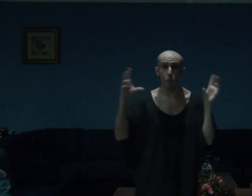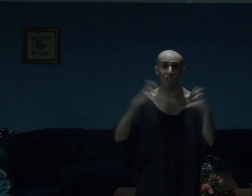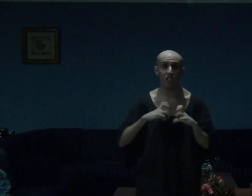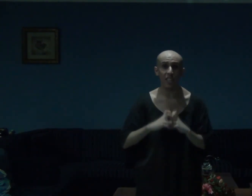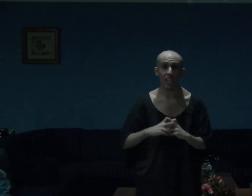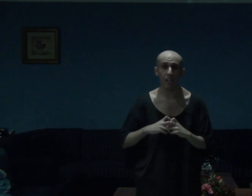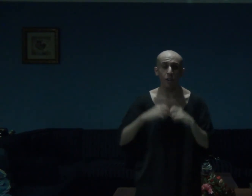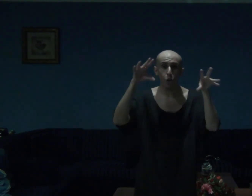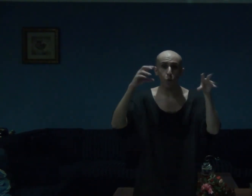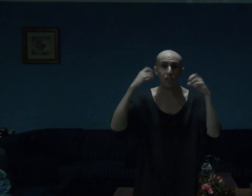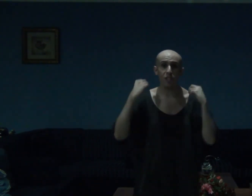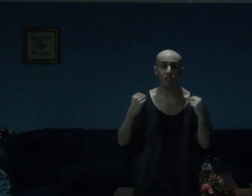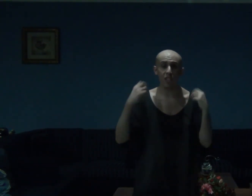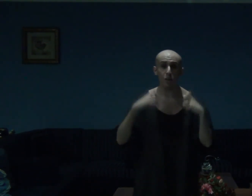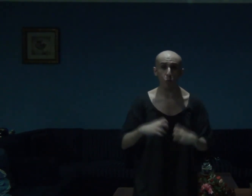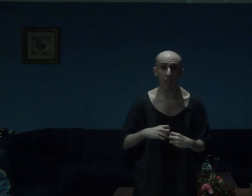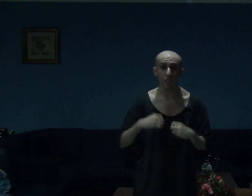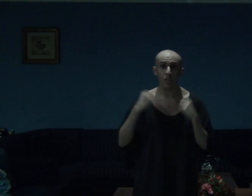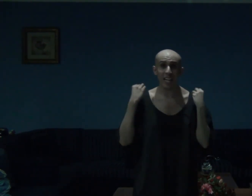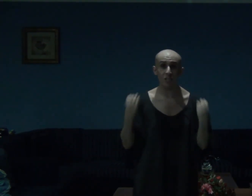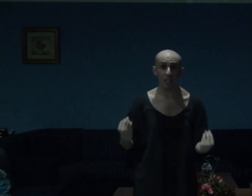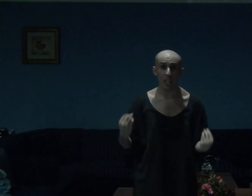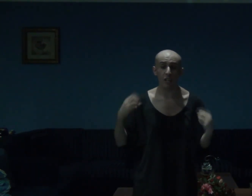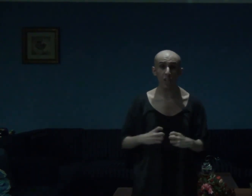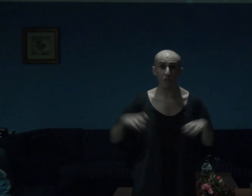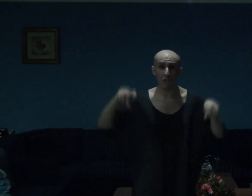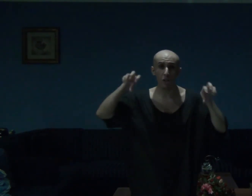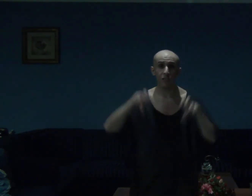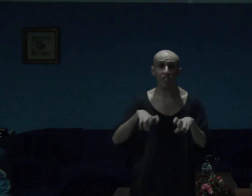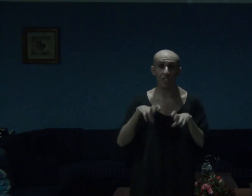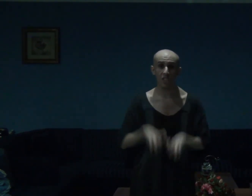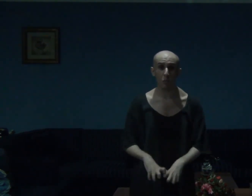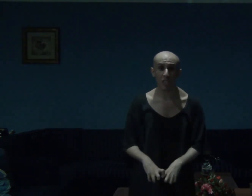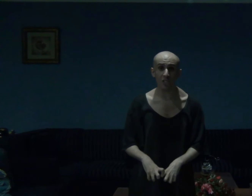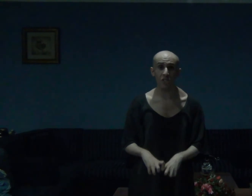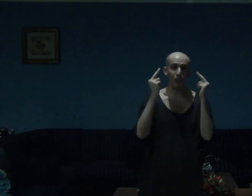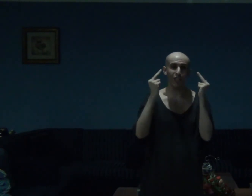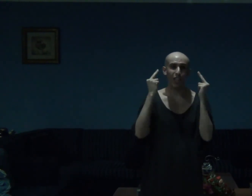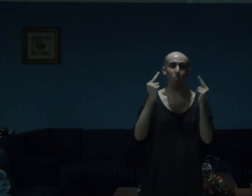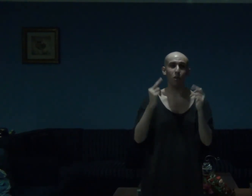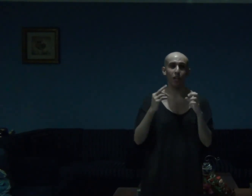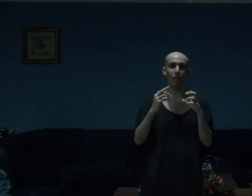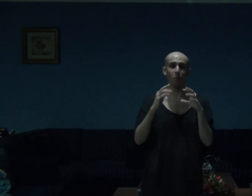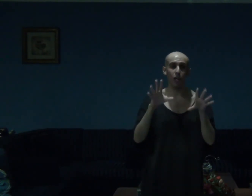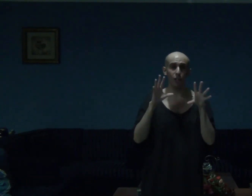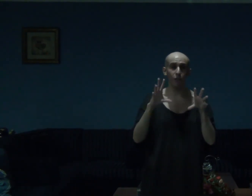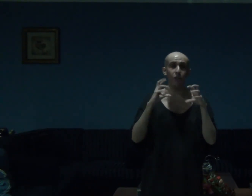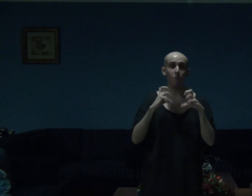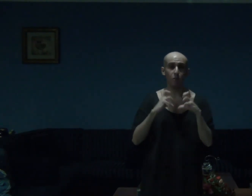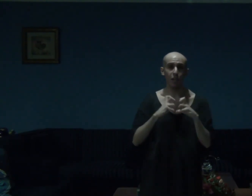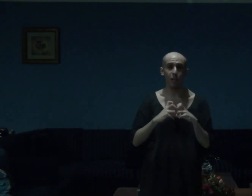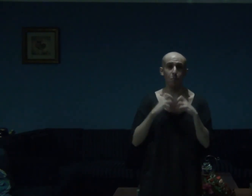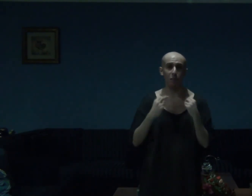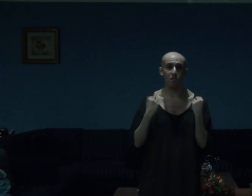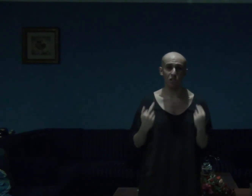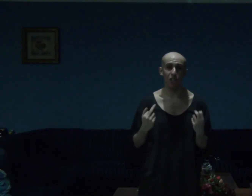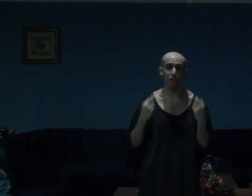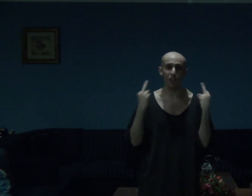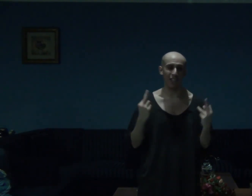once again to witness and read as a reader of this series. Fuck Abraham. I love Abraham, but still, fuck